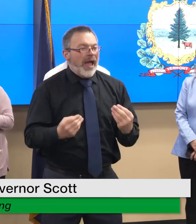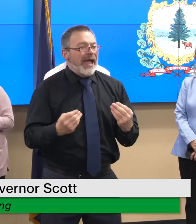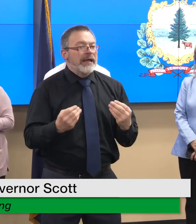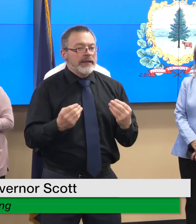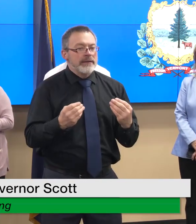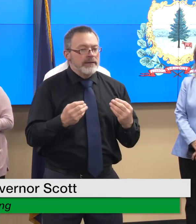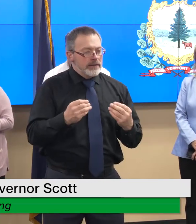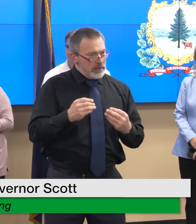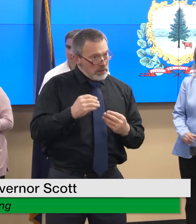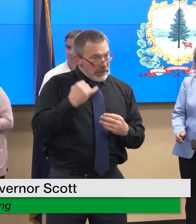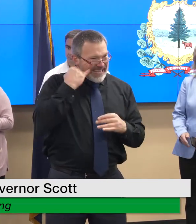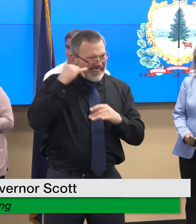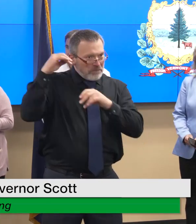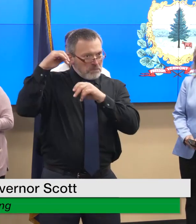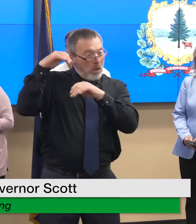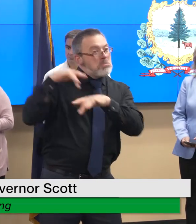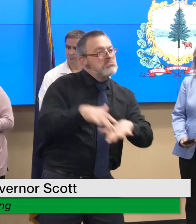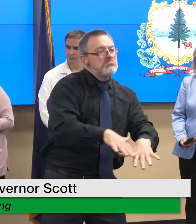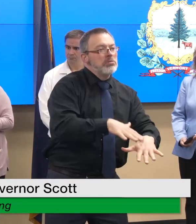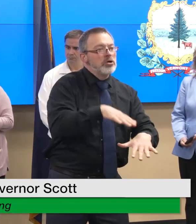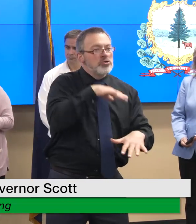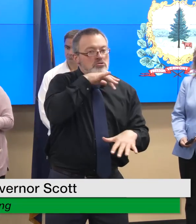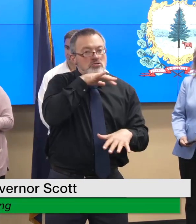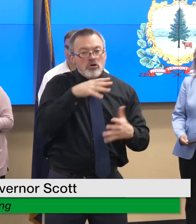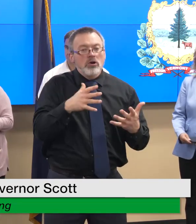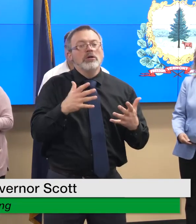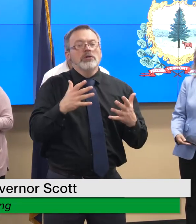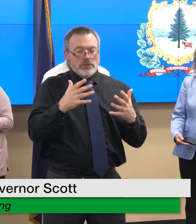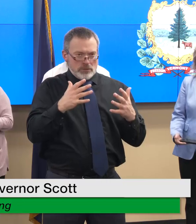this afternoon and take precautions as necessary.